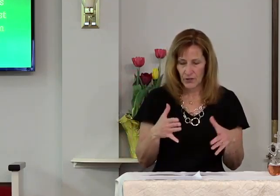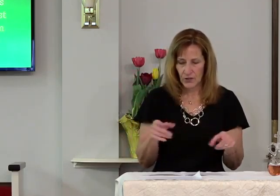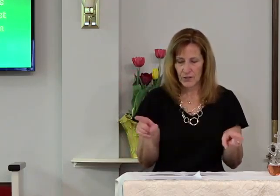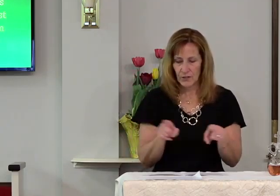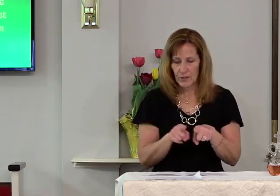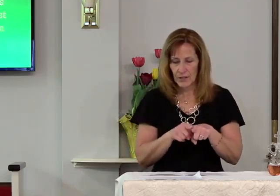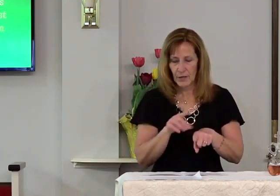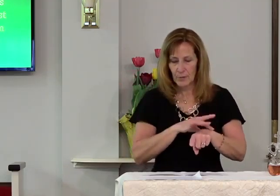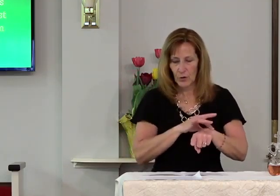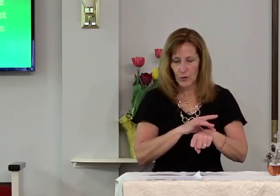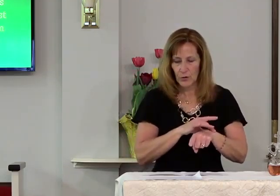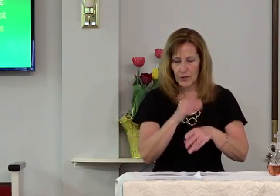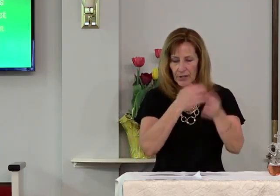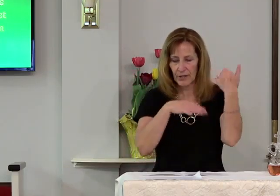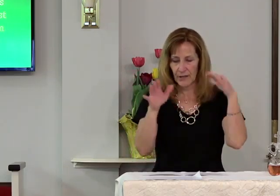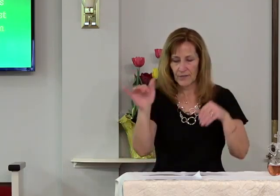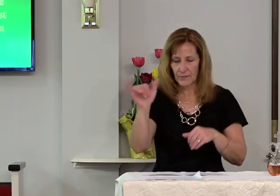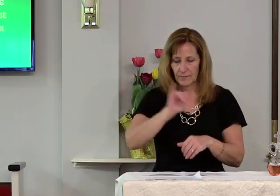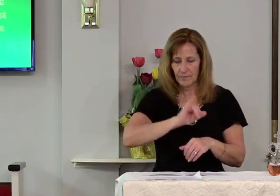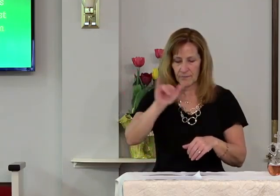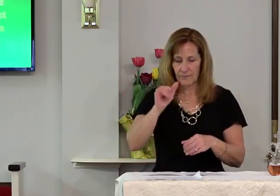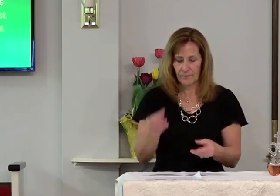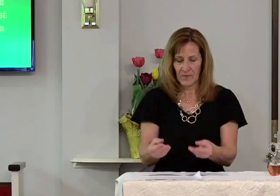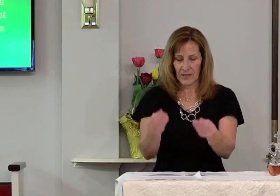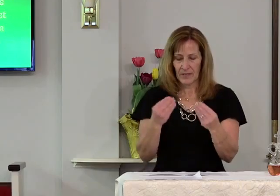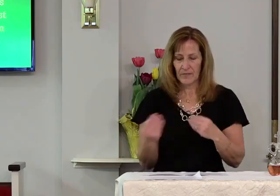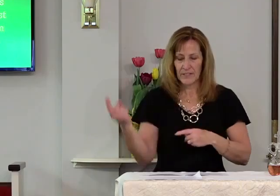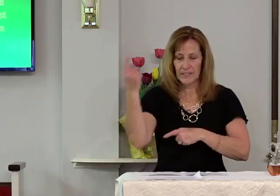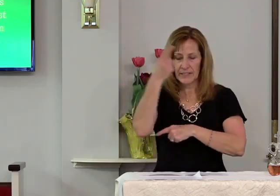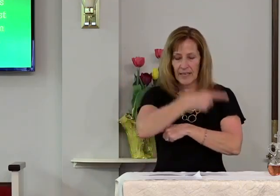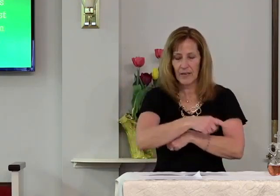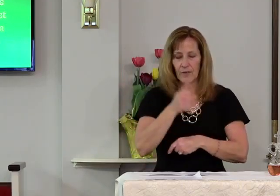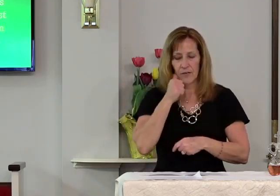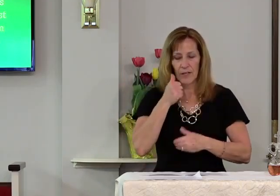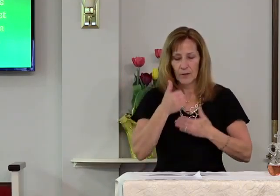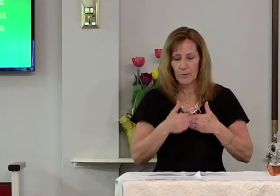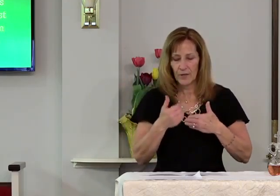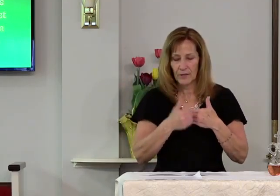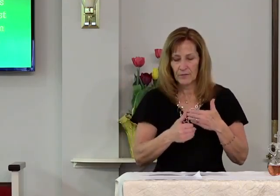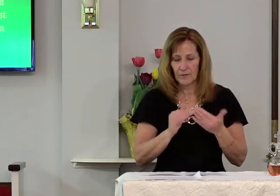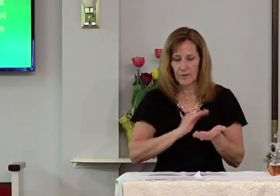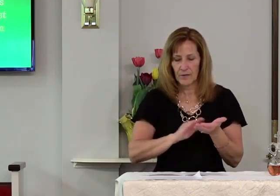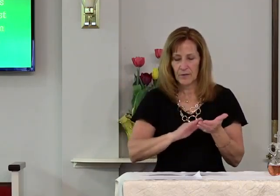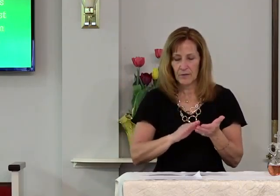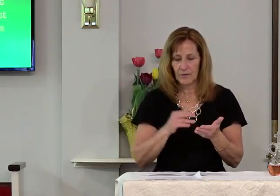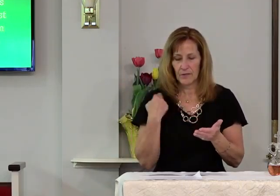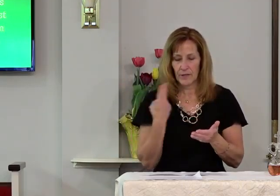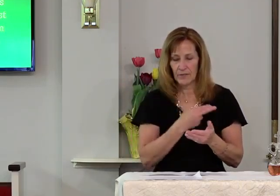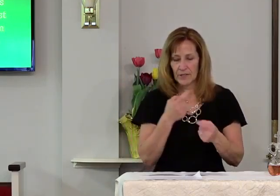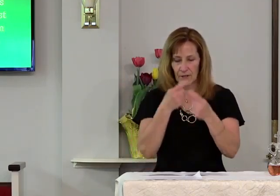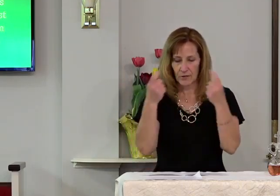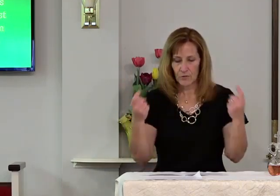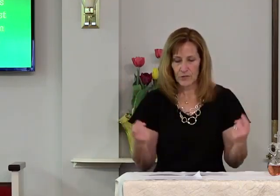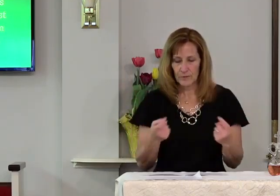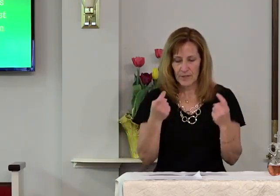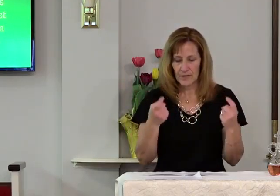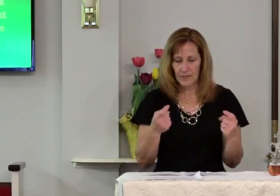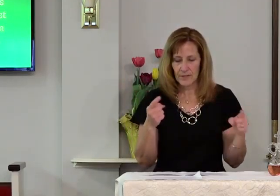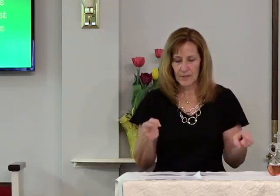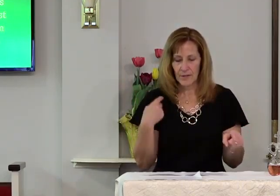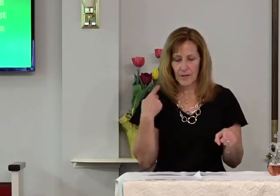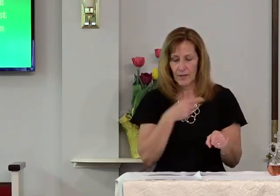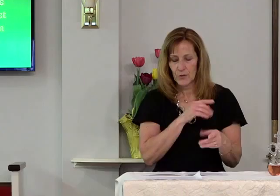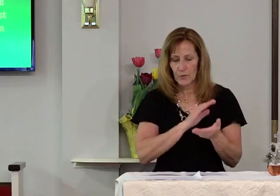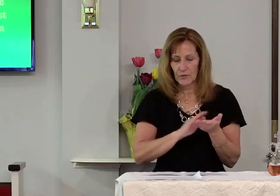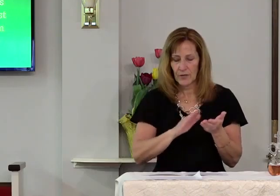be done on earth as it is in heaven give us this day our daily bread and forgive us our trespasses